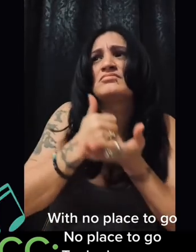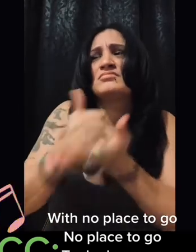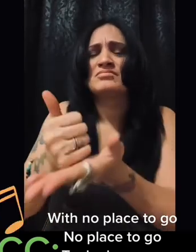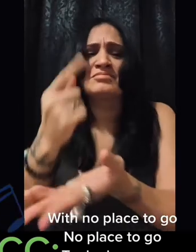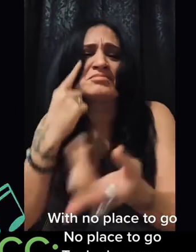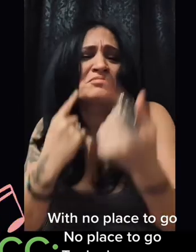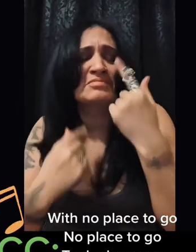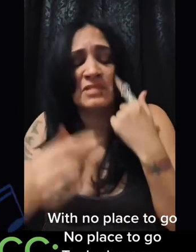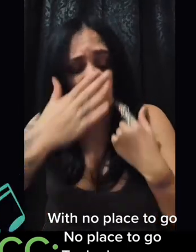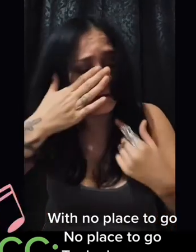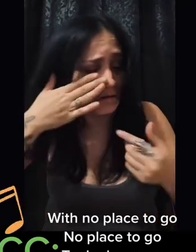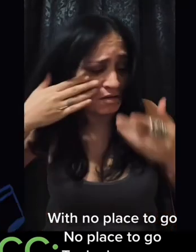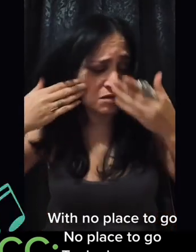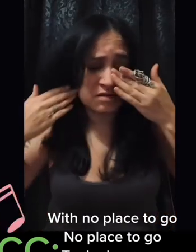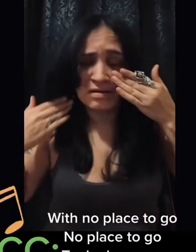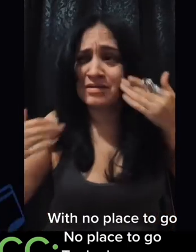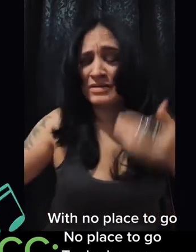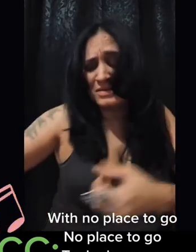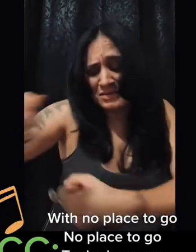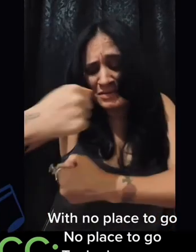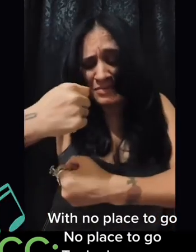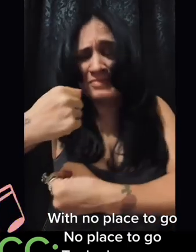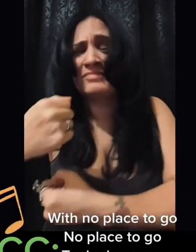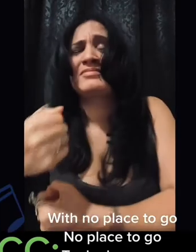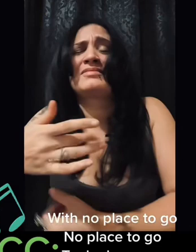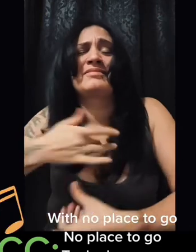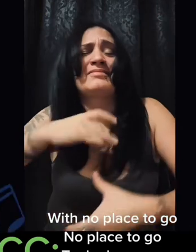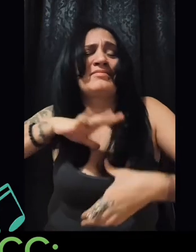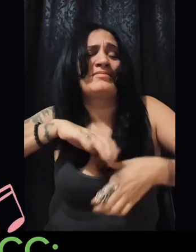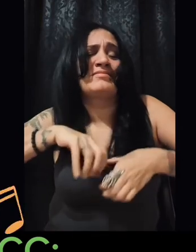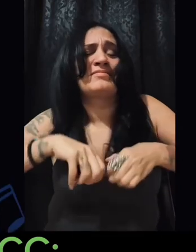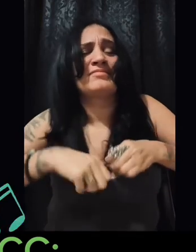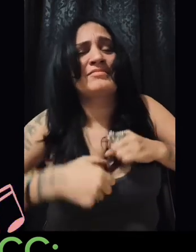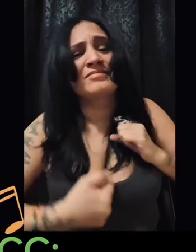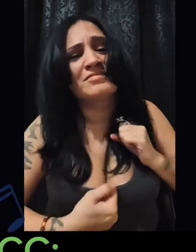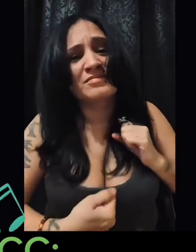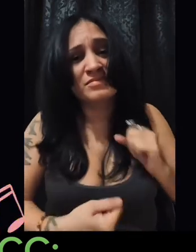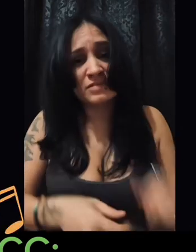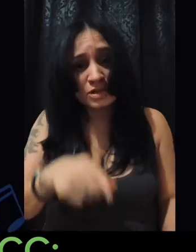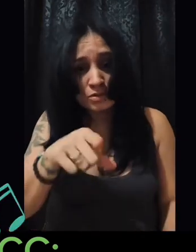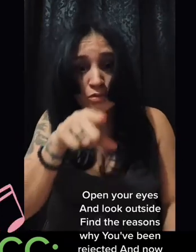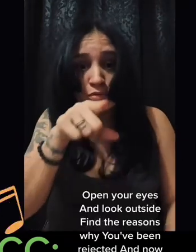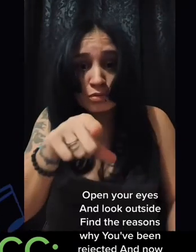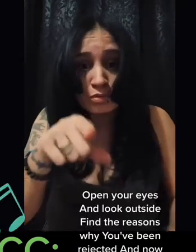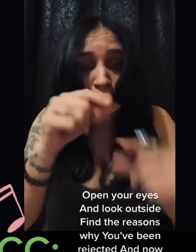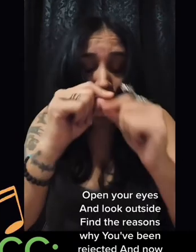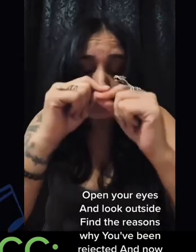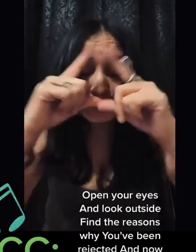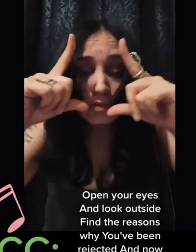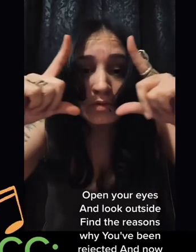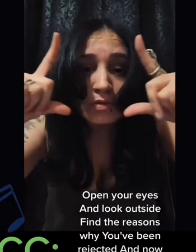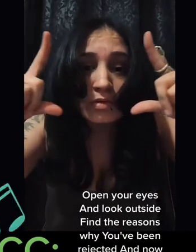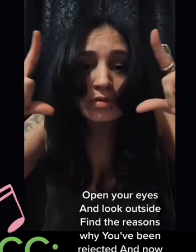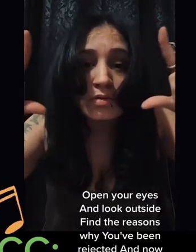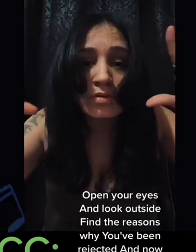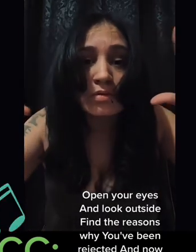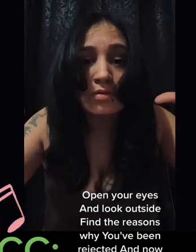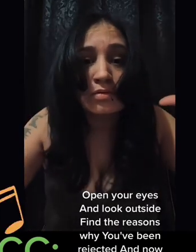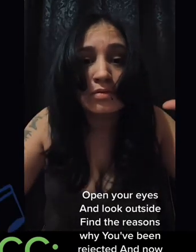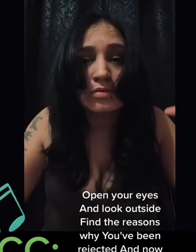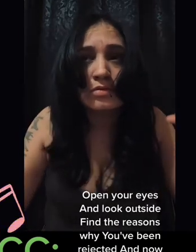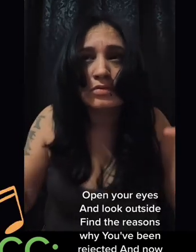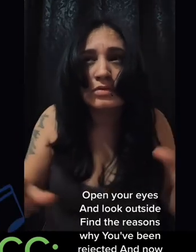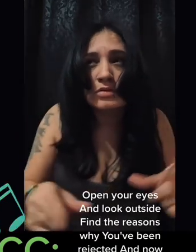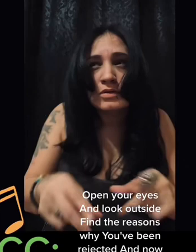To dry her eyes Broken inside Open your eyes